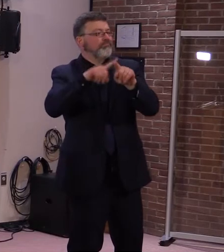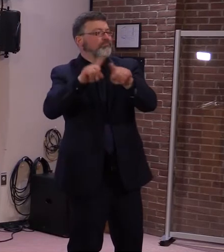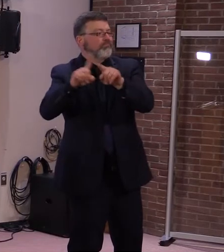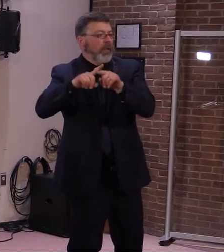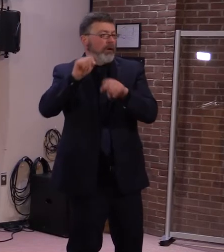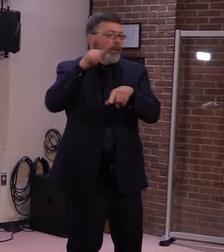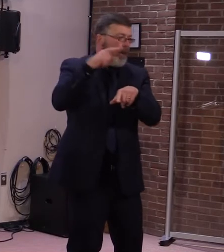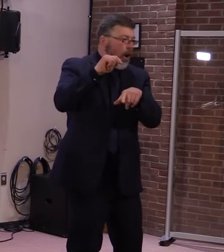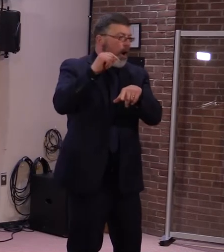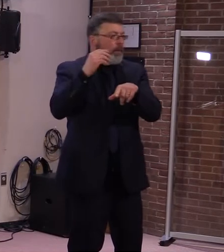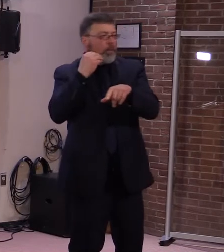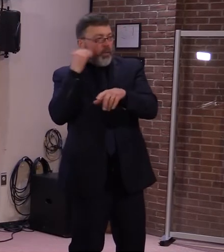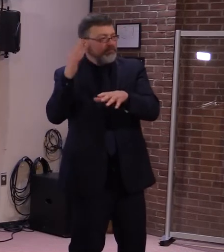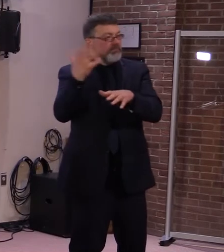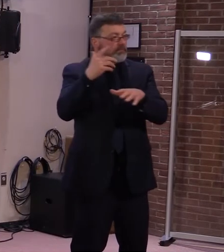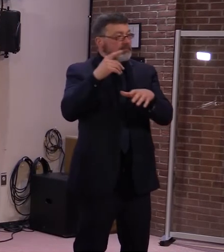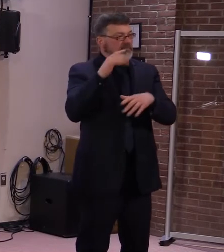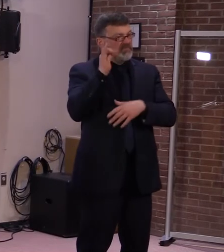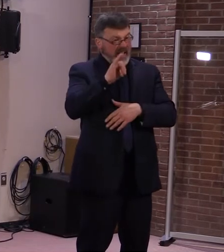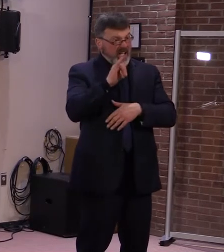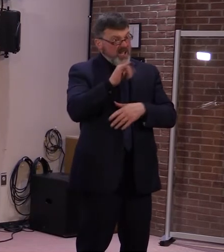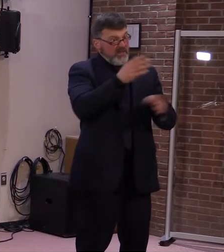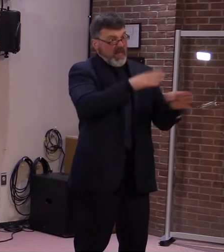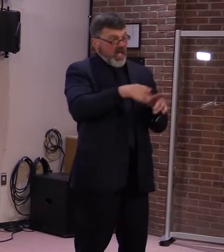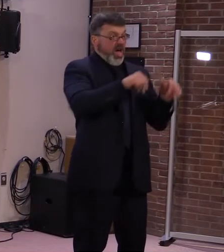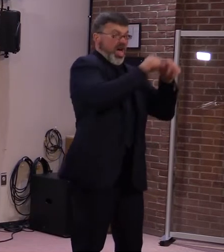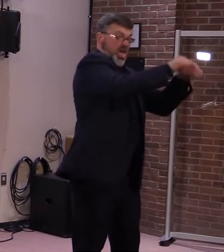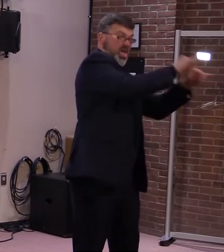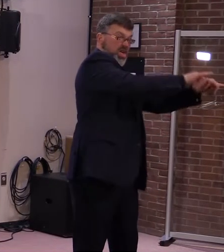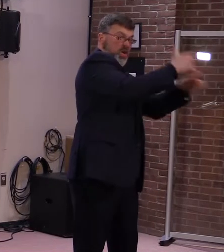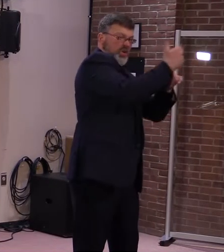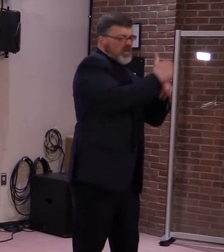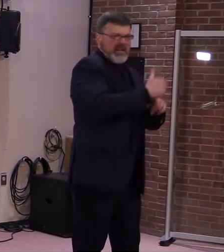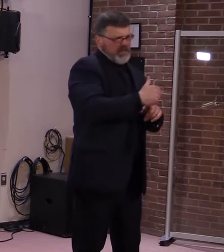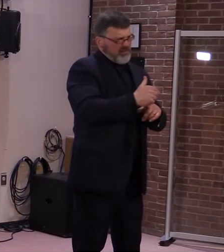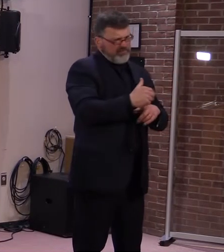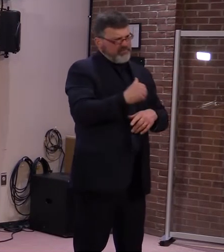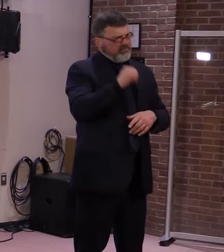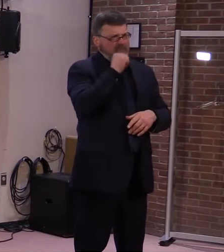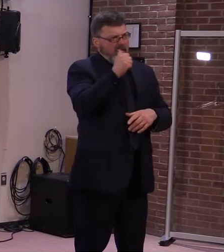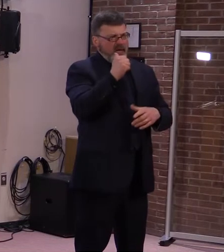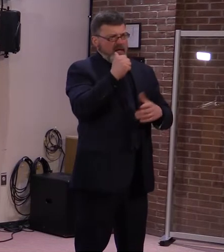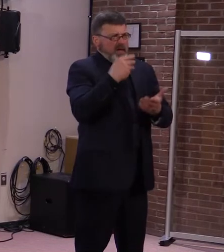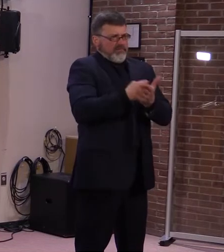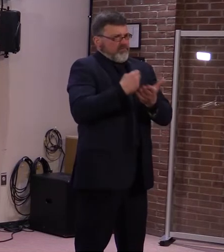reasons. We will be returning to tourism here in the state of Vermont, and the number